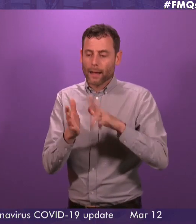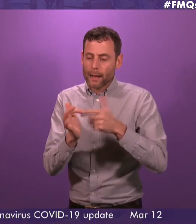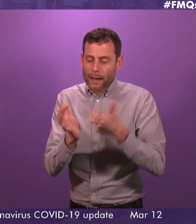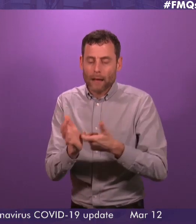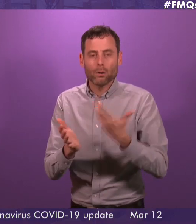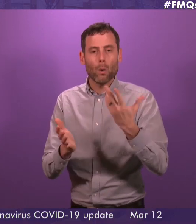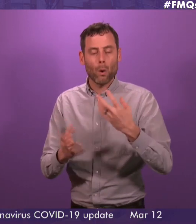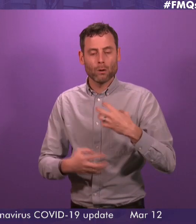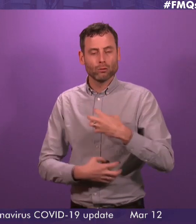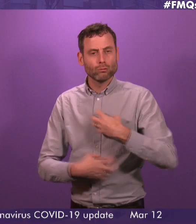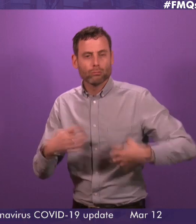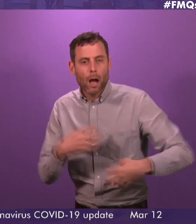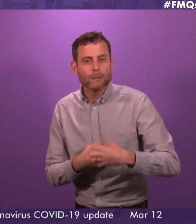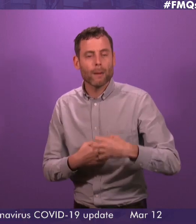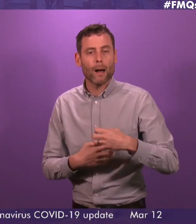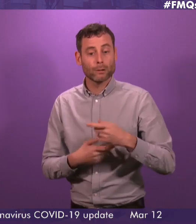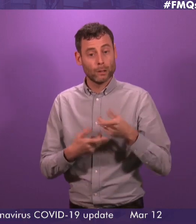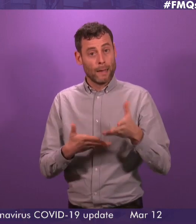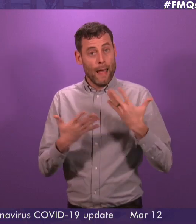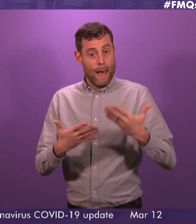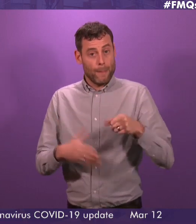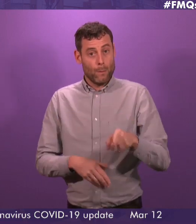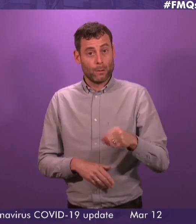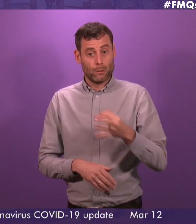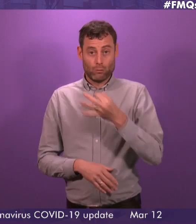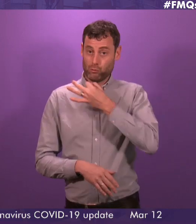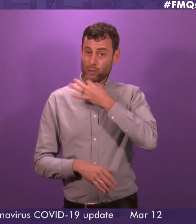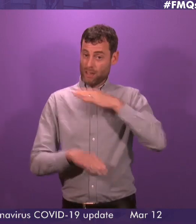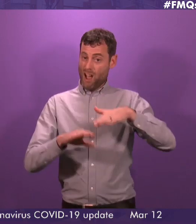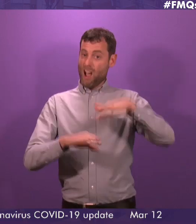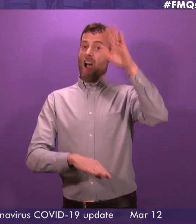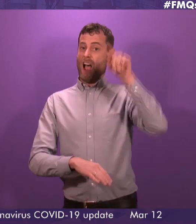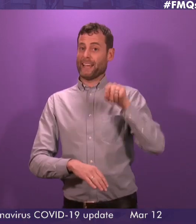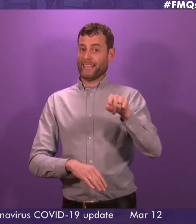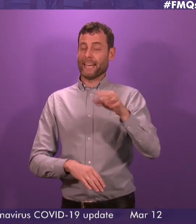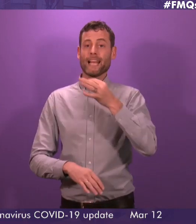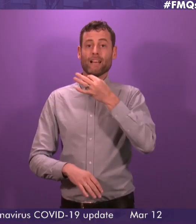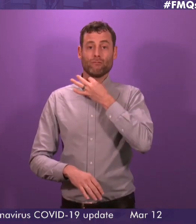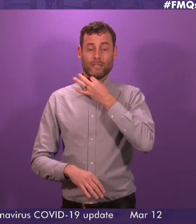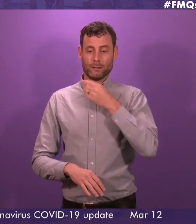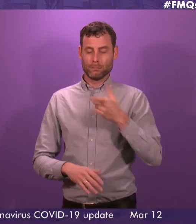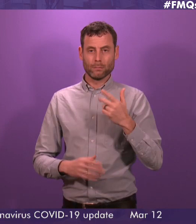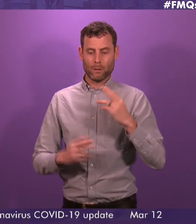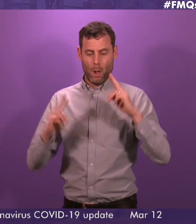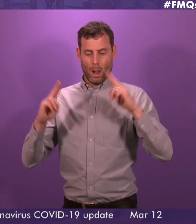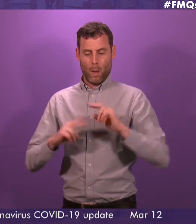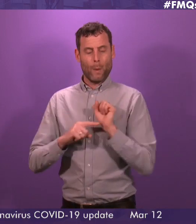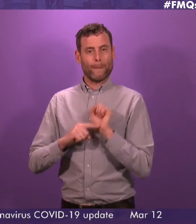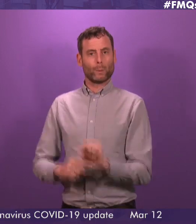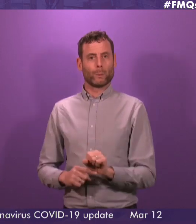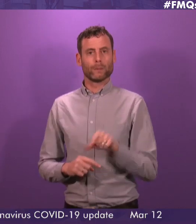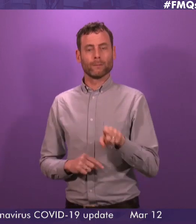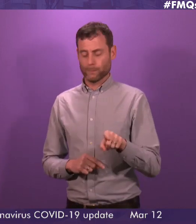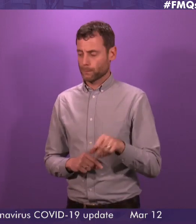on. Where they are at the that high immune suppressed place, cancer patients,